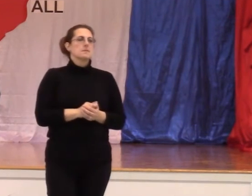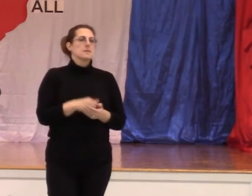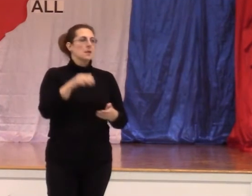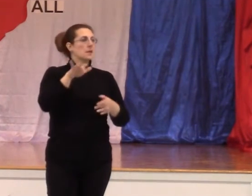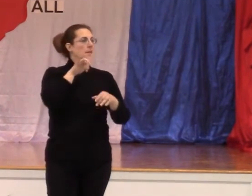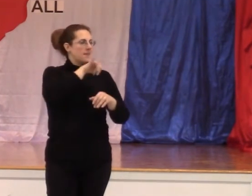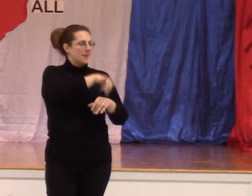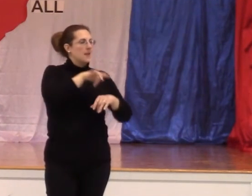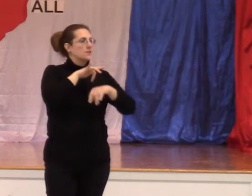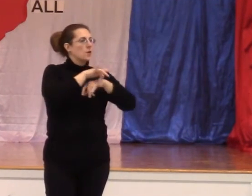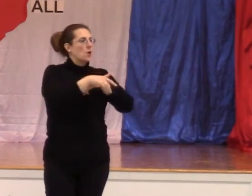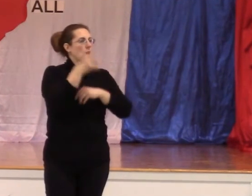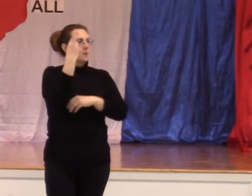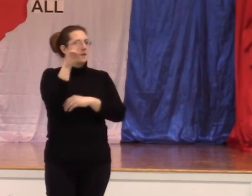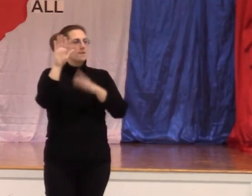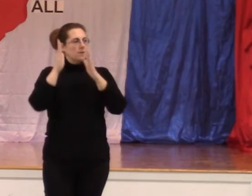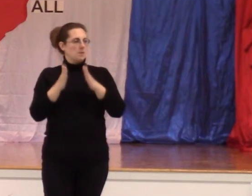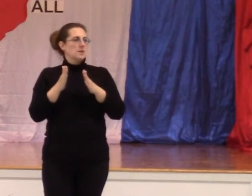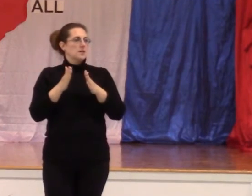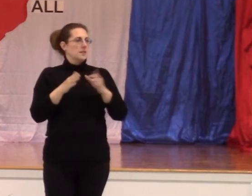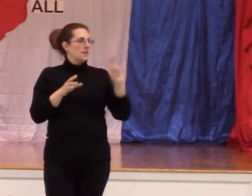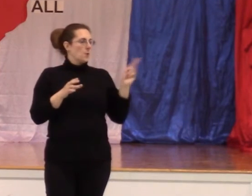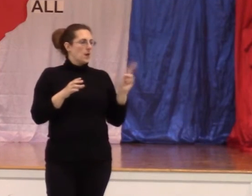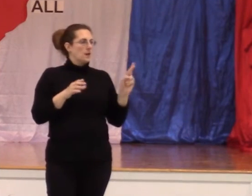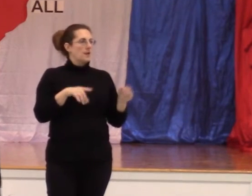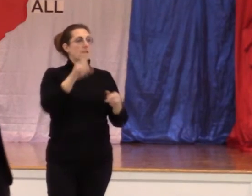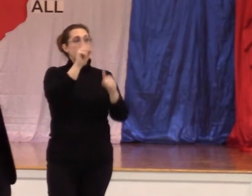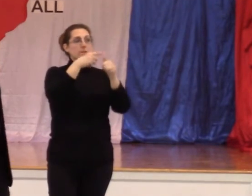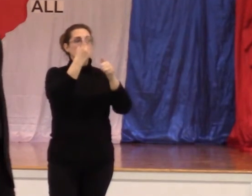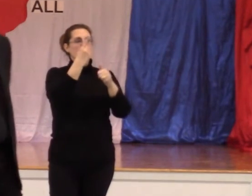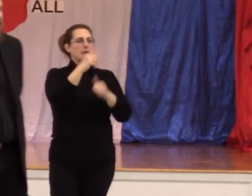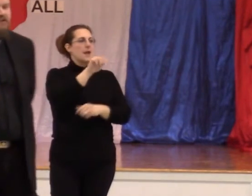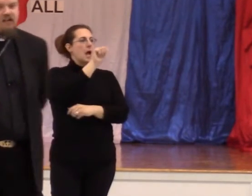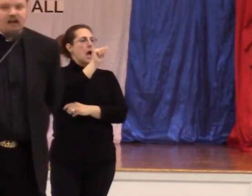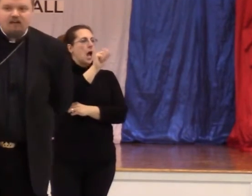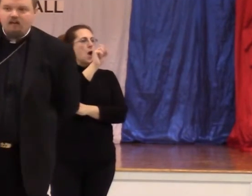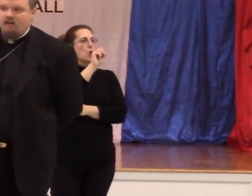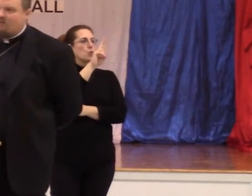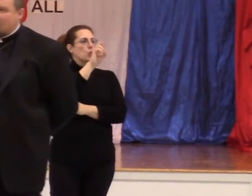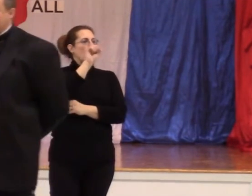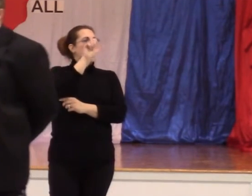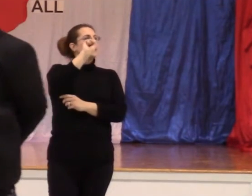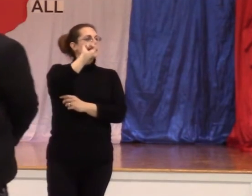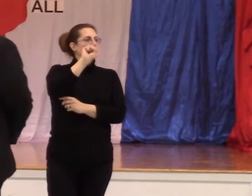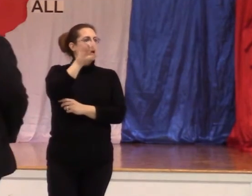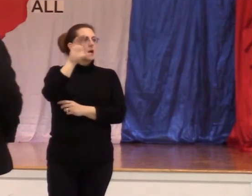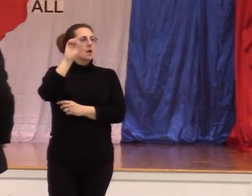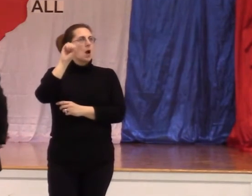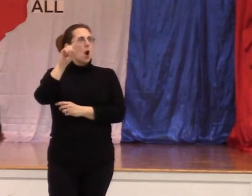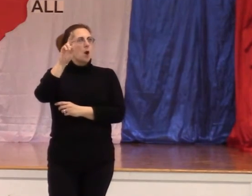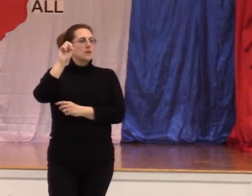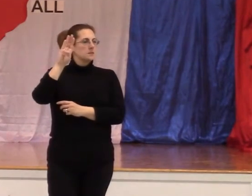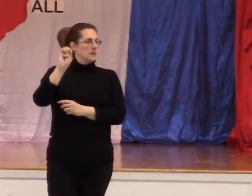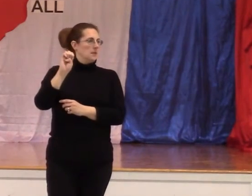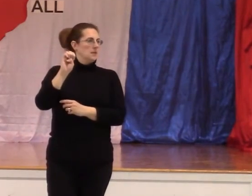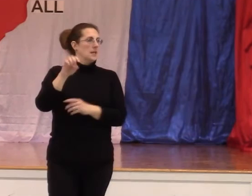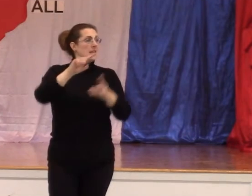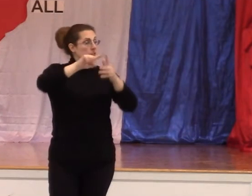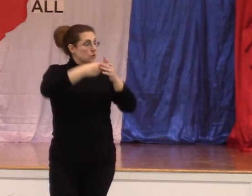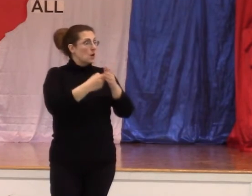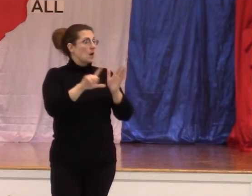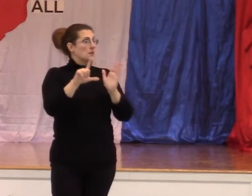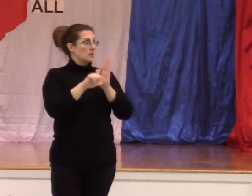early reformers that are radicals. The first one I want to talk about is Andreas Karlstadt, who starts out as a Lutheran. He